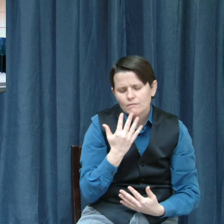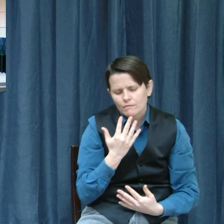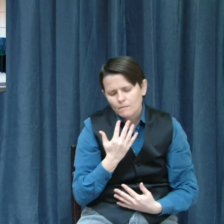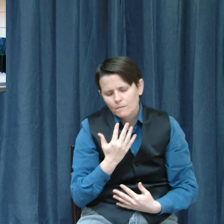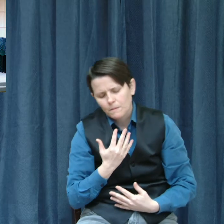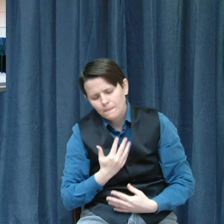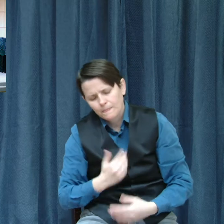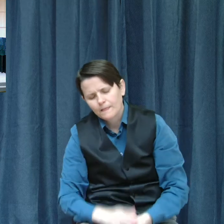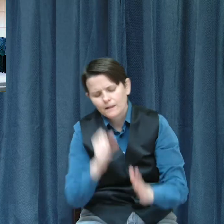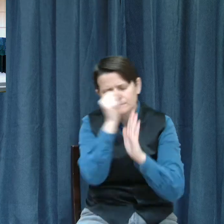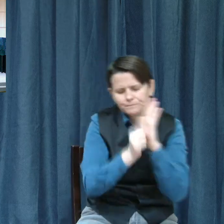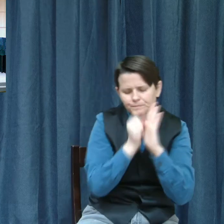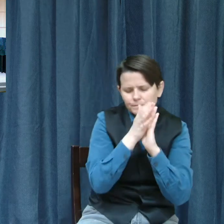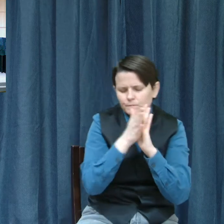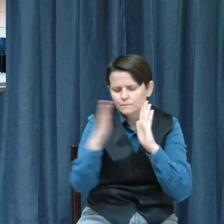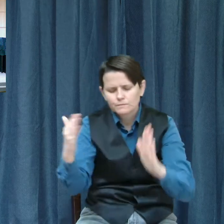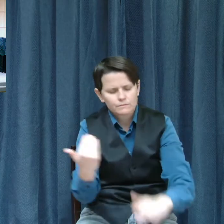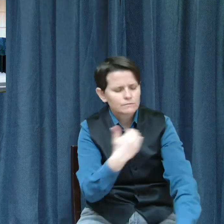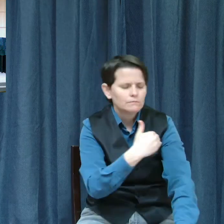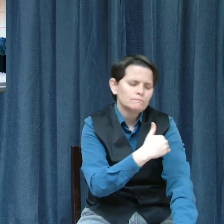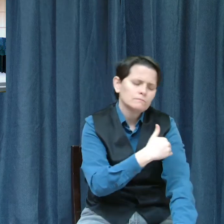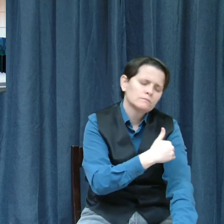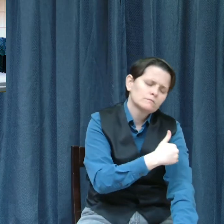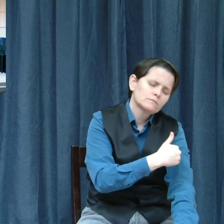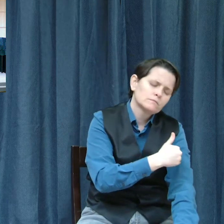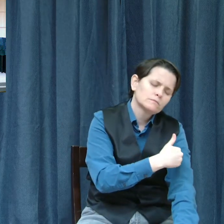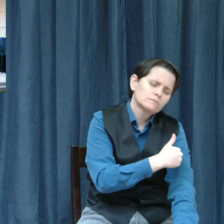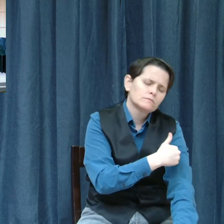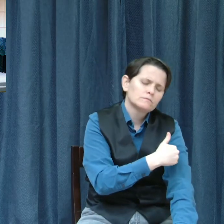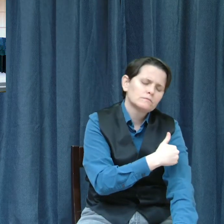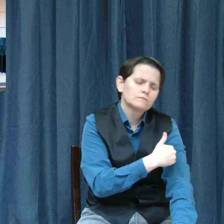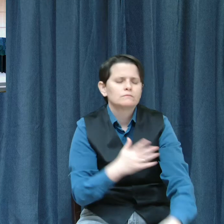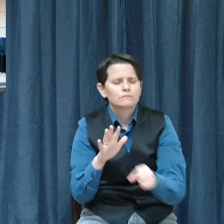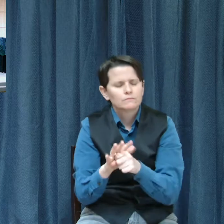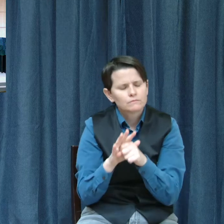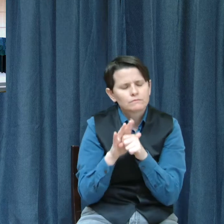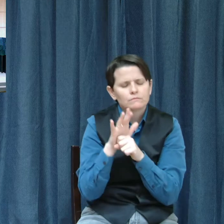It's a season of power and